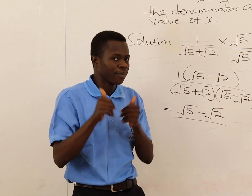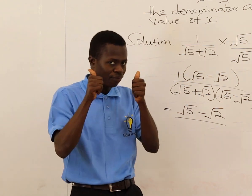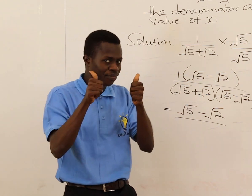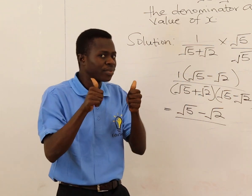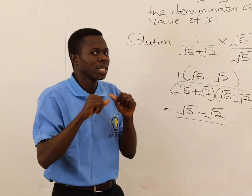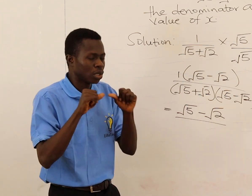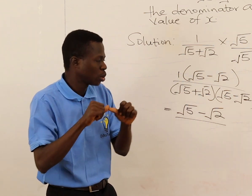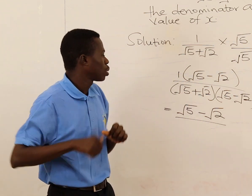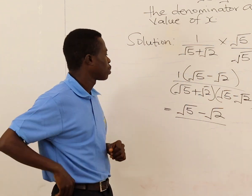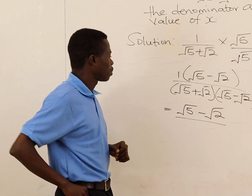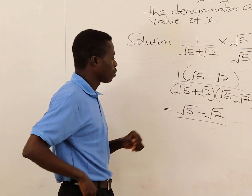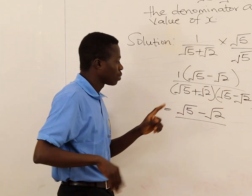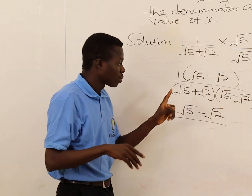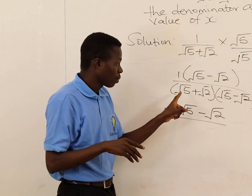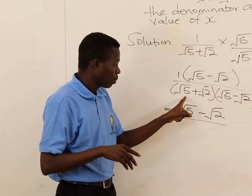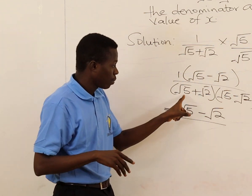as square root of 5 to the power 2.